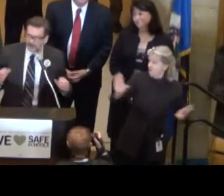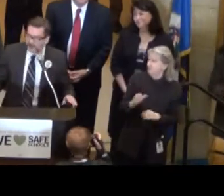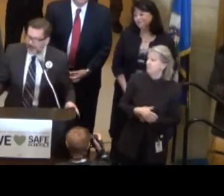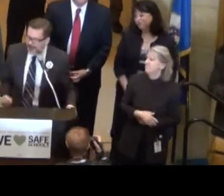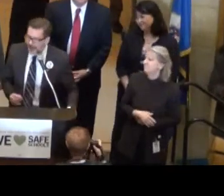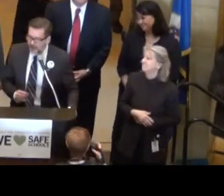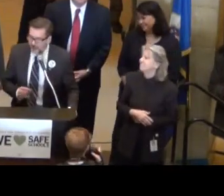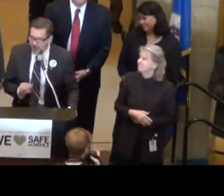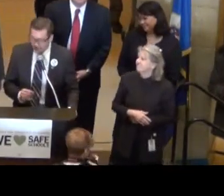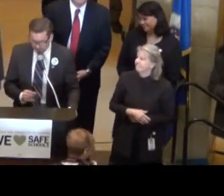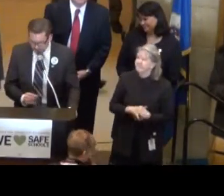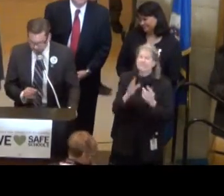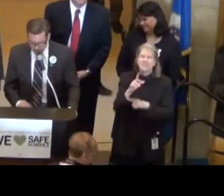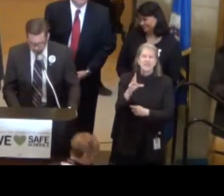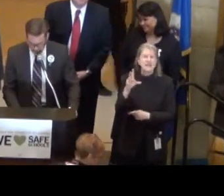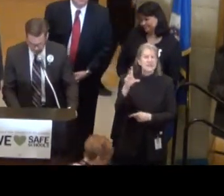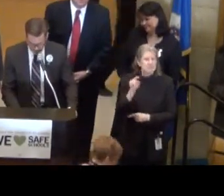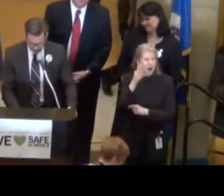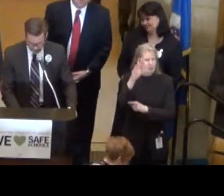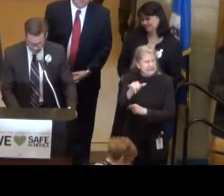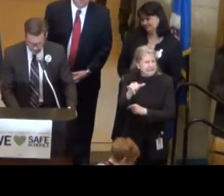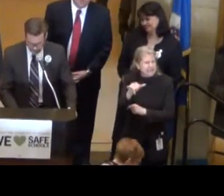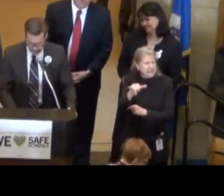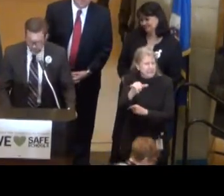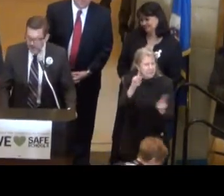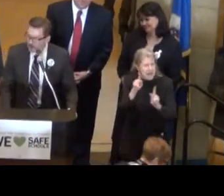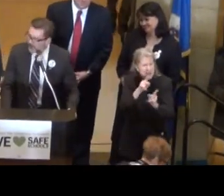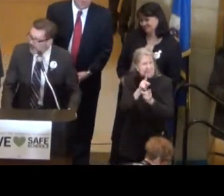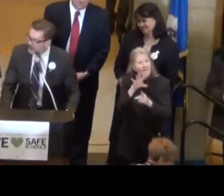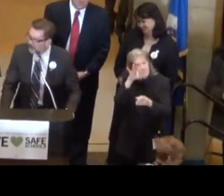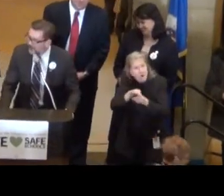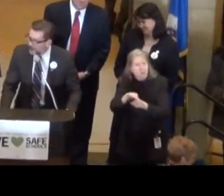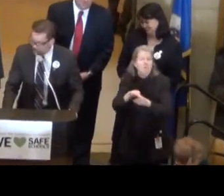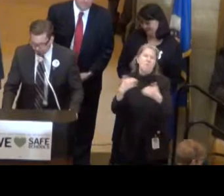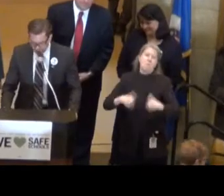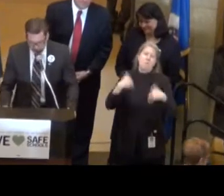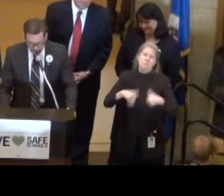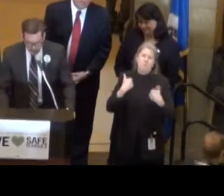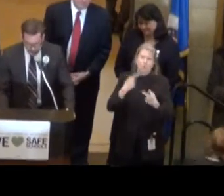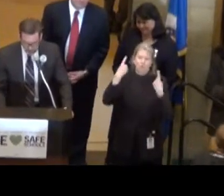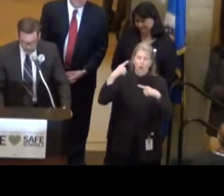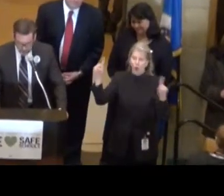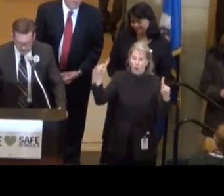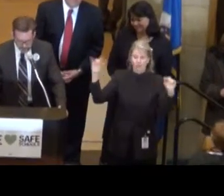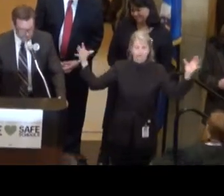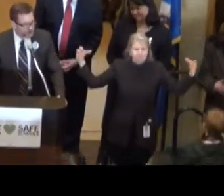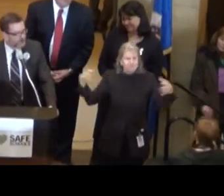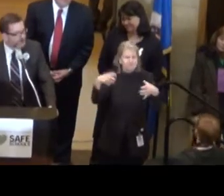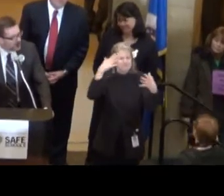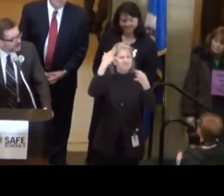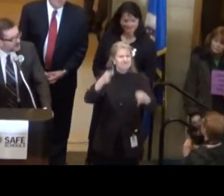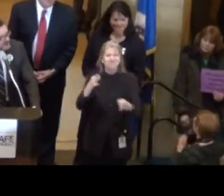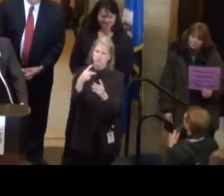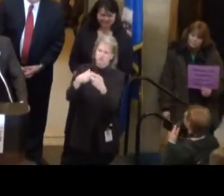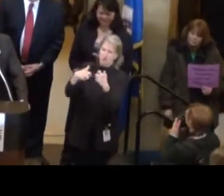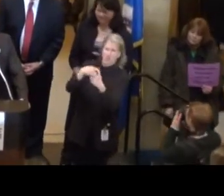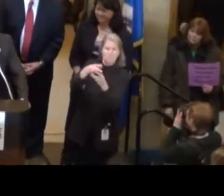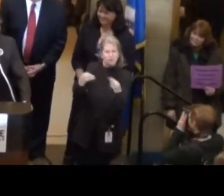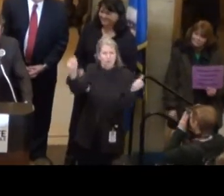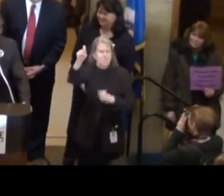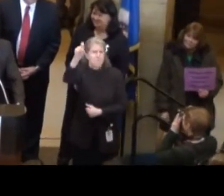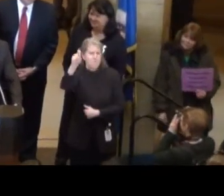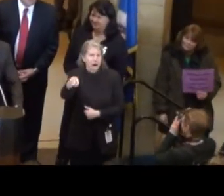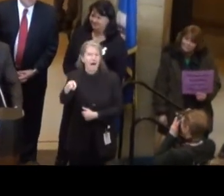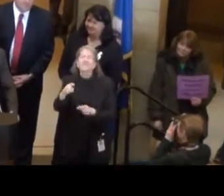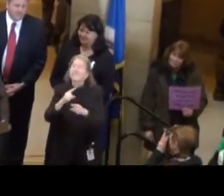And this is exactly how democracy should work. People coming together to solve problems so we can all have a chance to